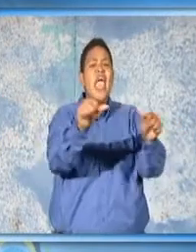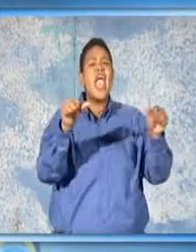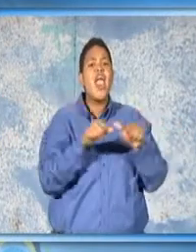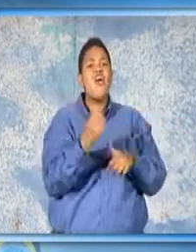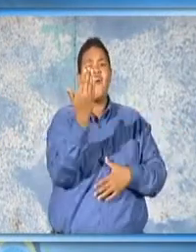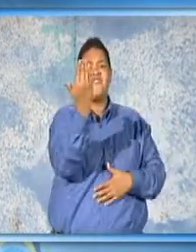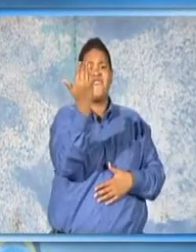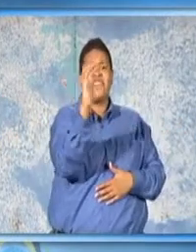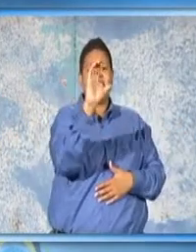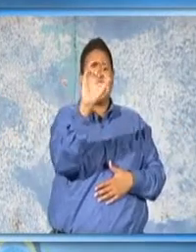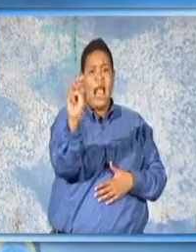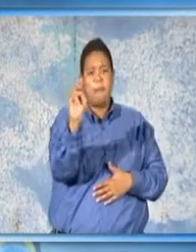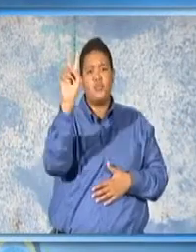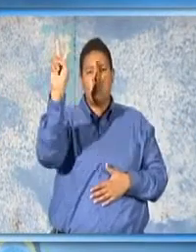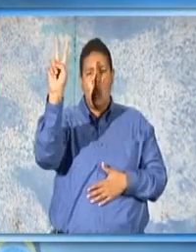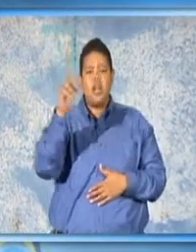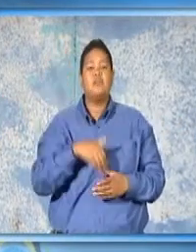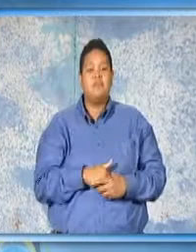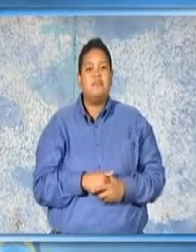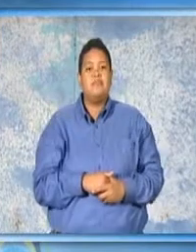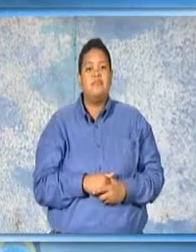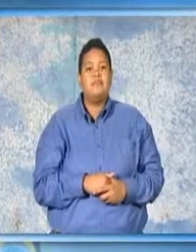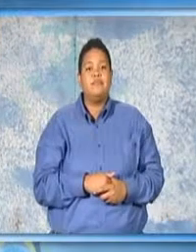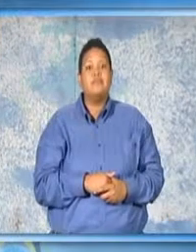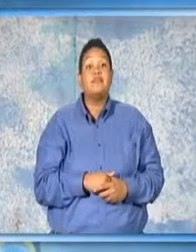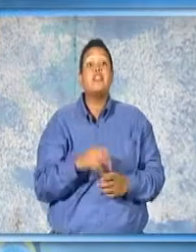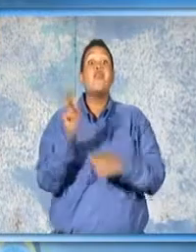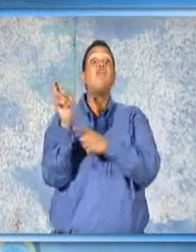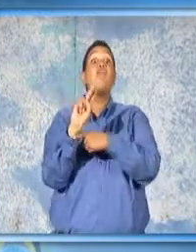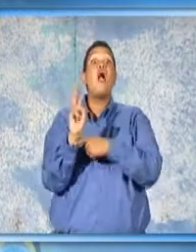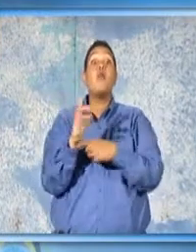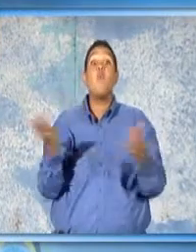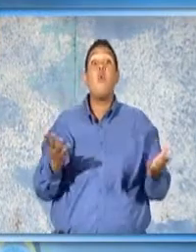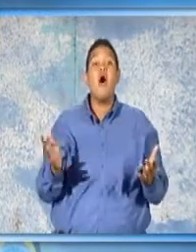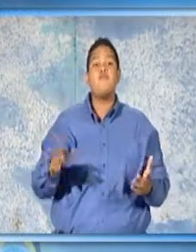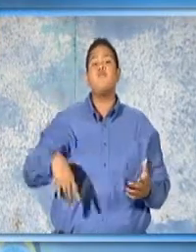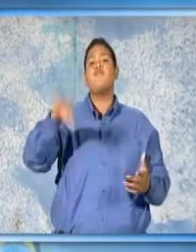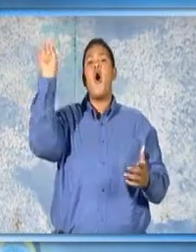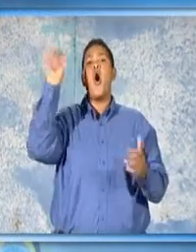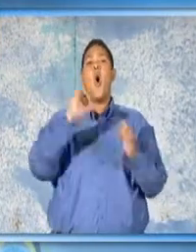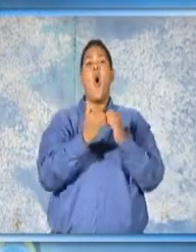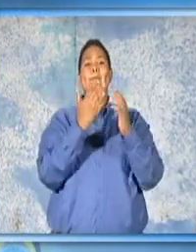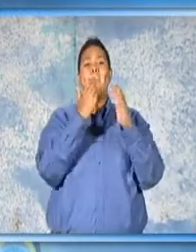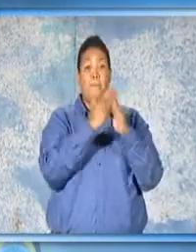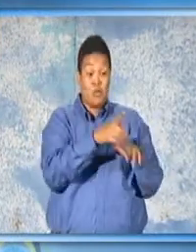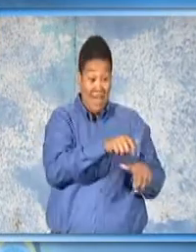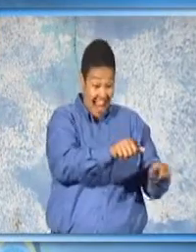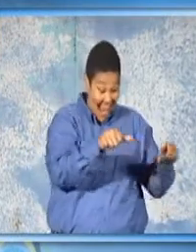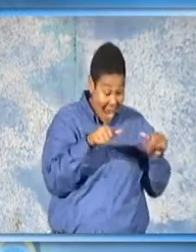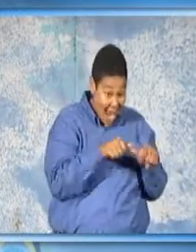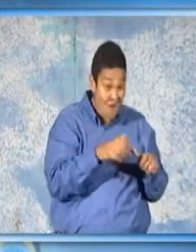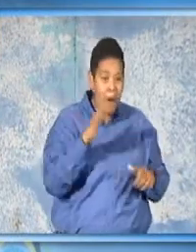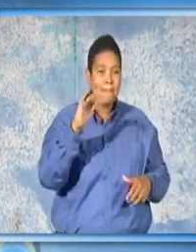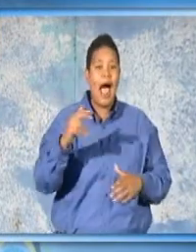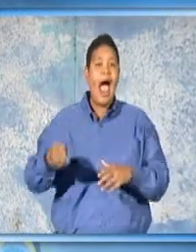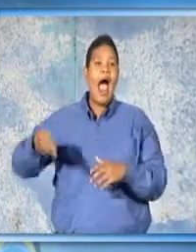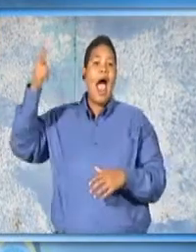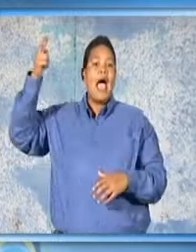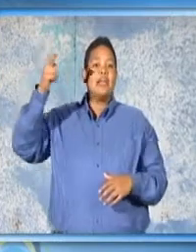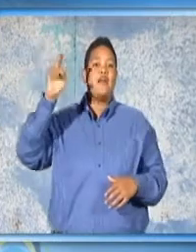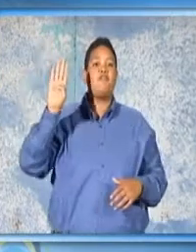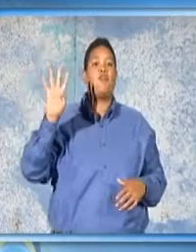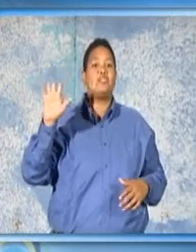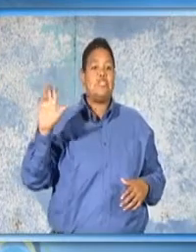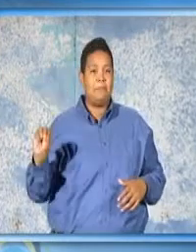15 centimeters squared. The volume would then be found by multiplying this area by the height, 4